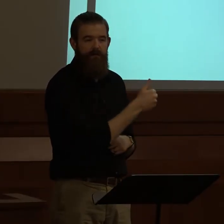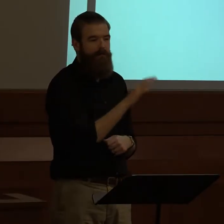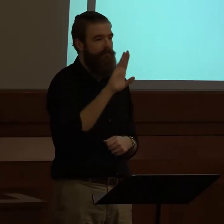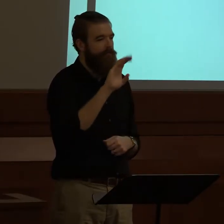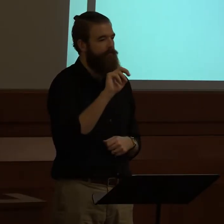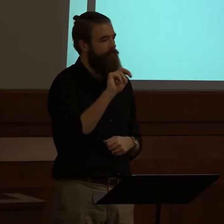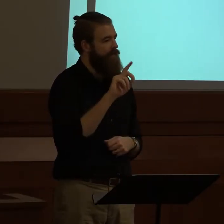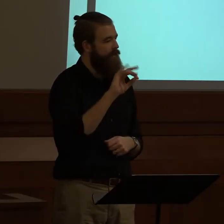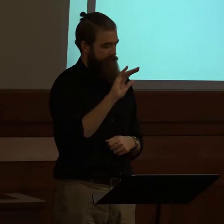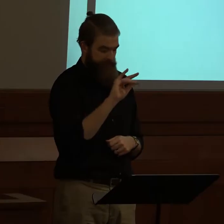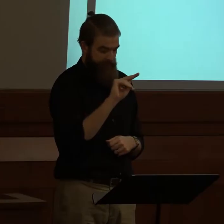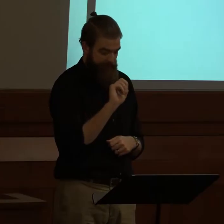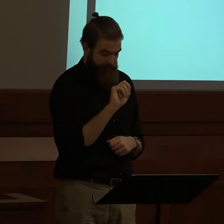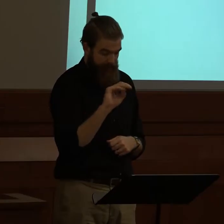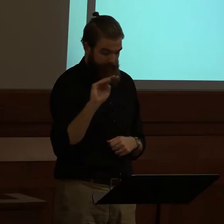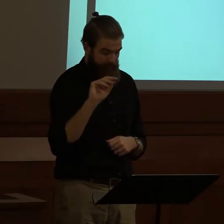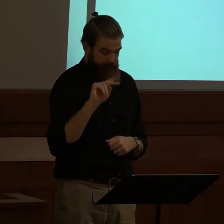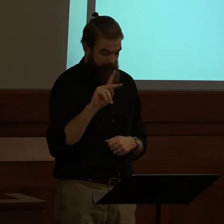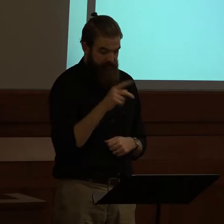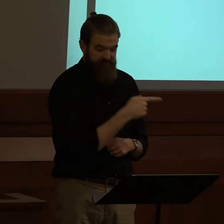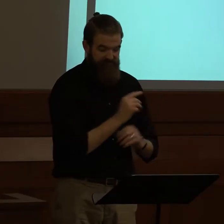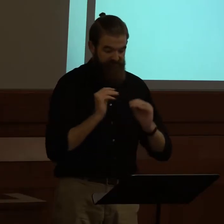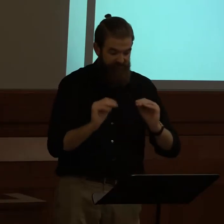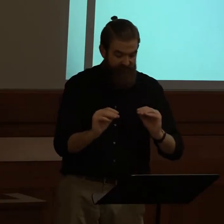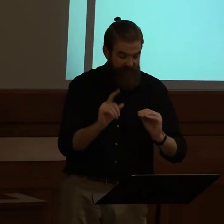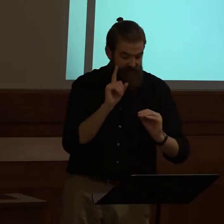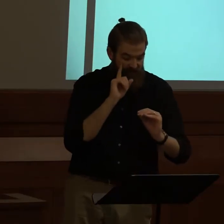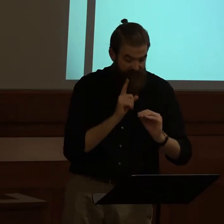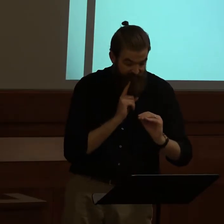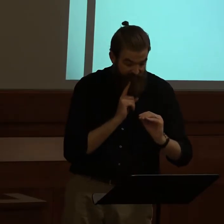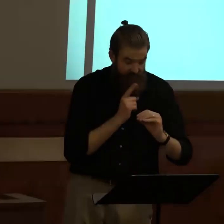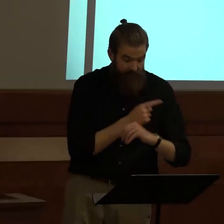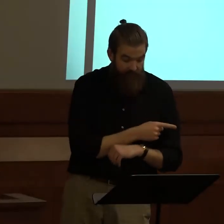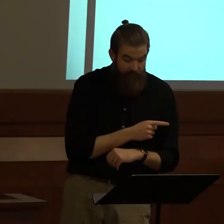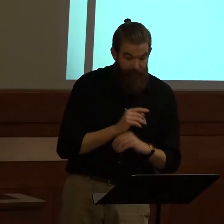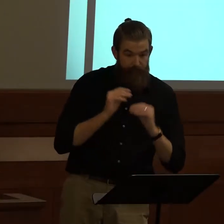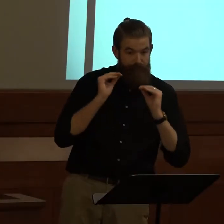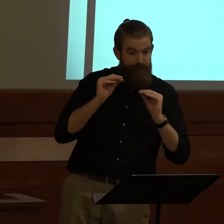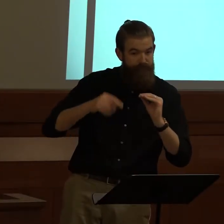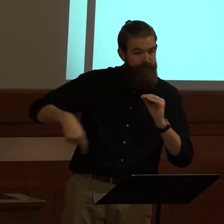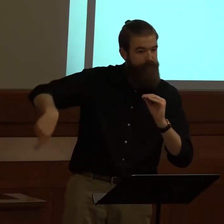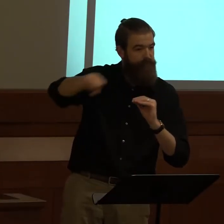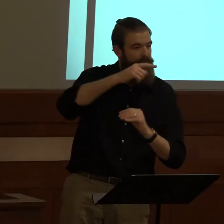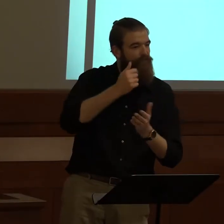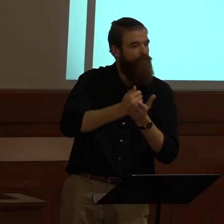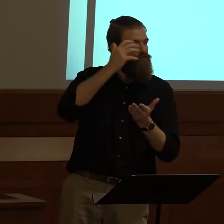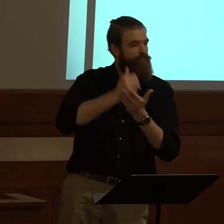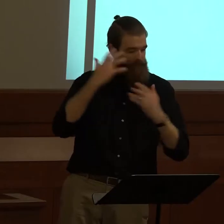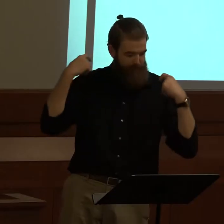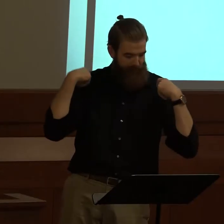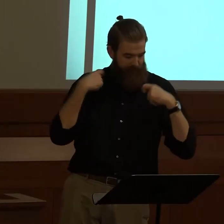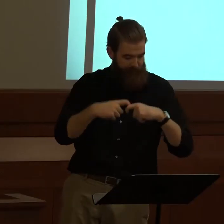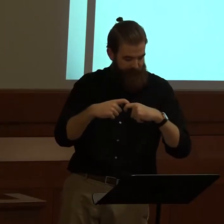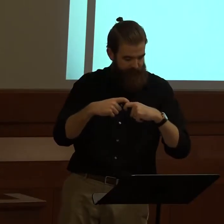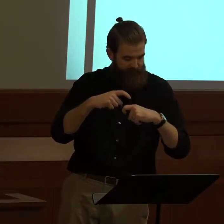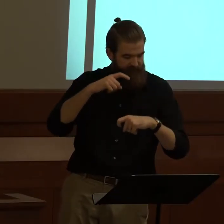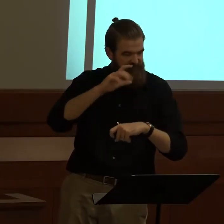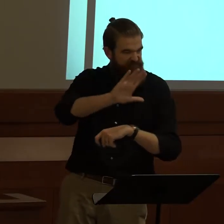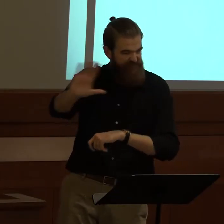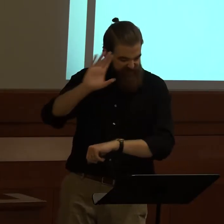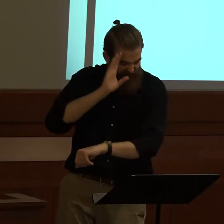19th century, the Anglican minister Thomas Gallaudet brought a deaf Catholic man, Lawrence Clerc,